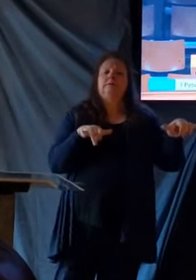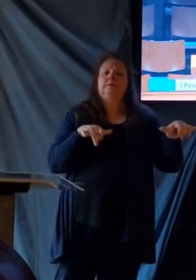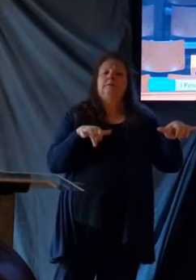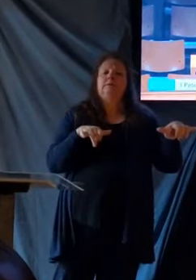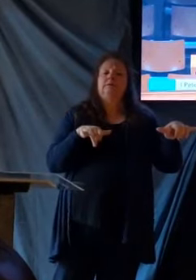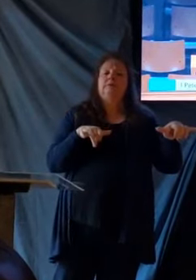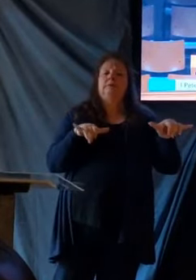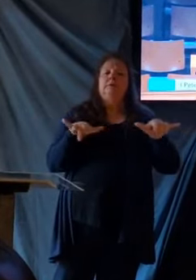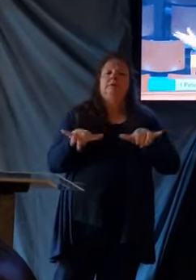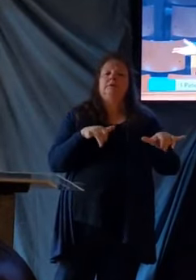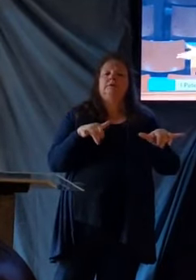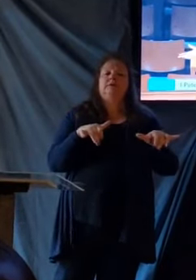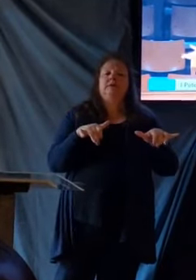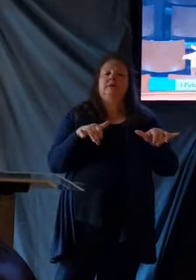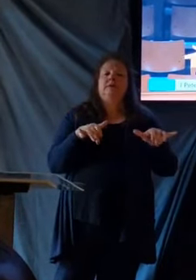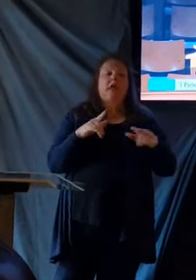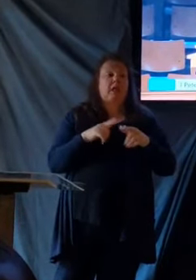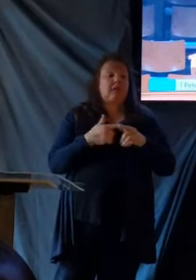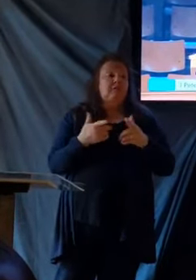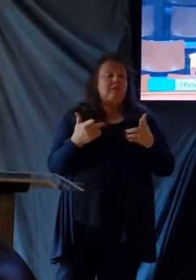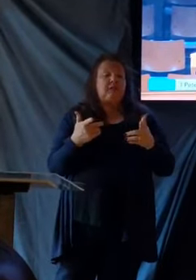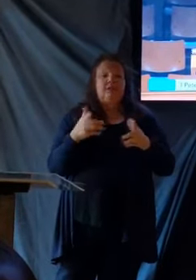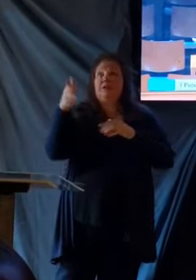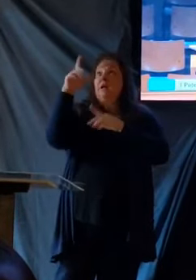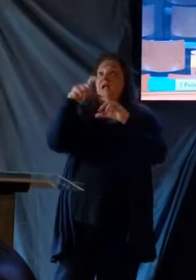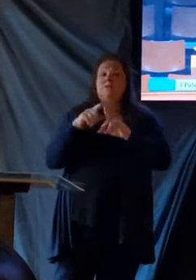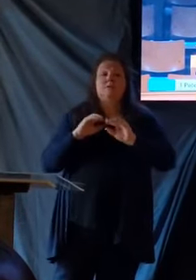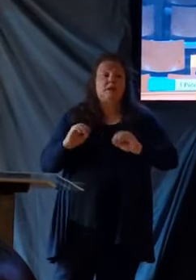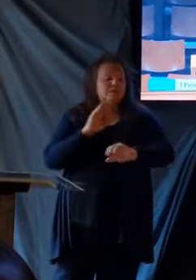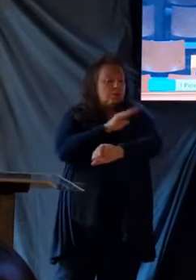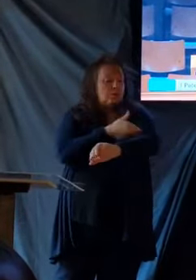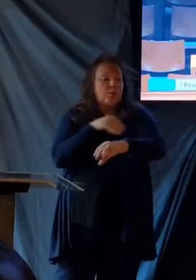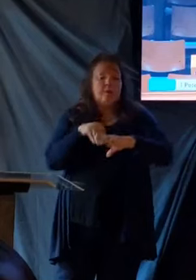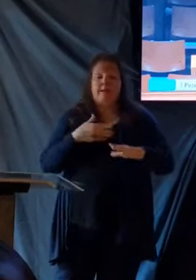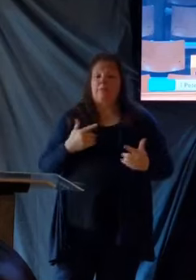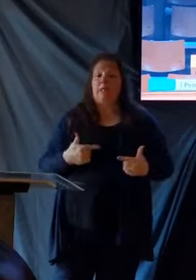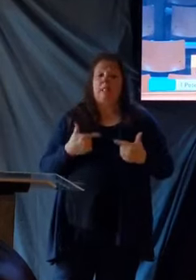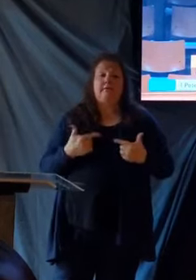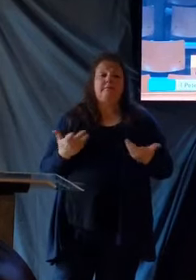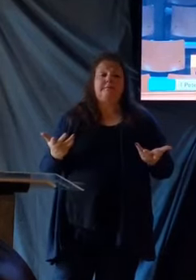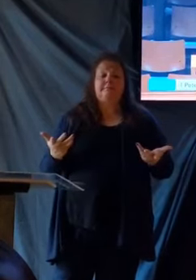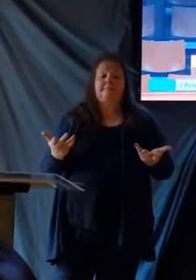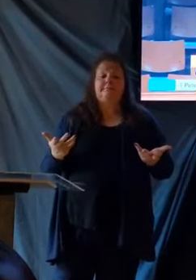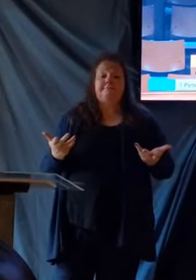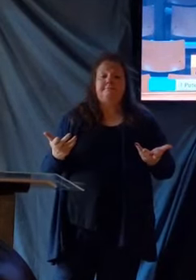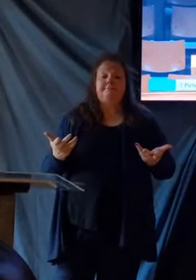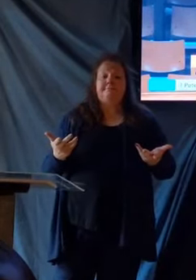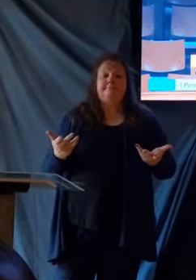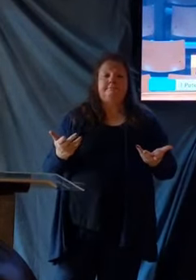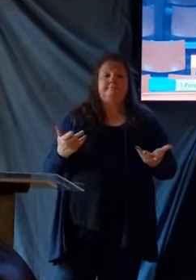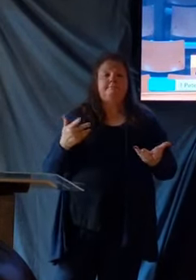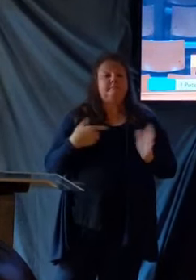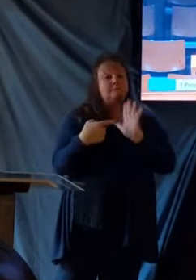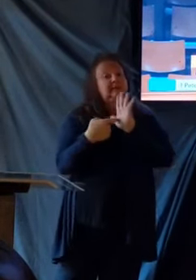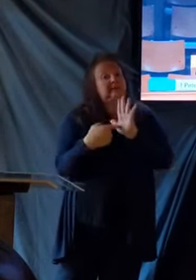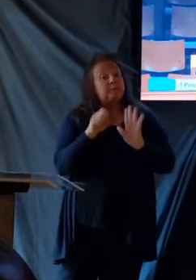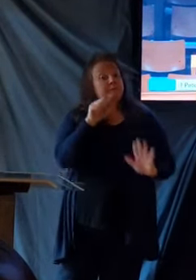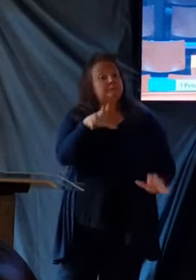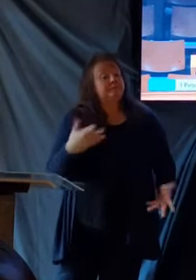become consistent with our inconsistency, and pretty soon the Word of God has no authority in our lives. There's the